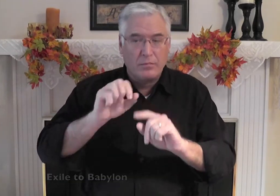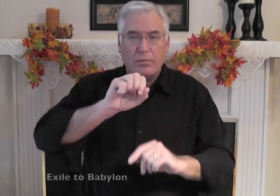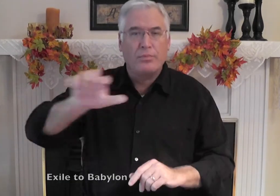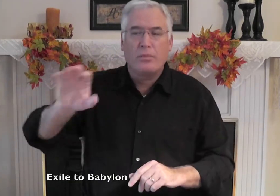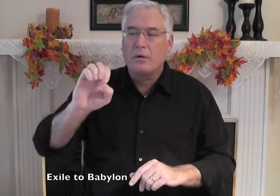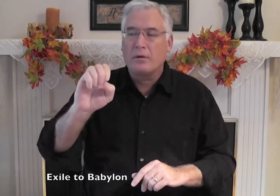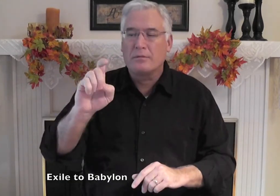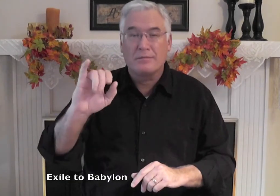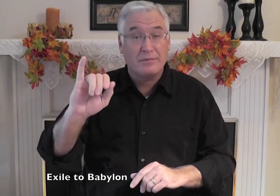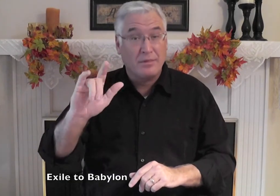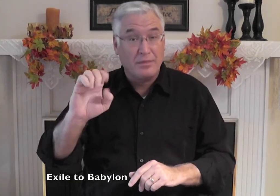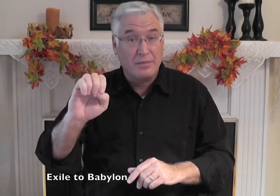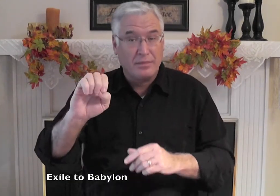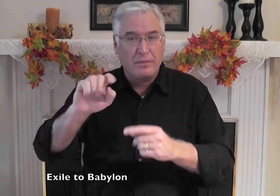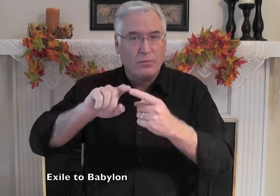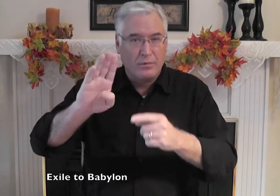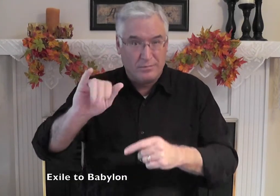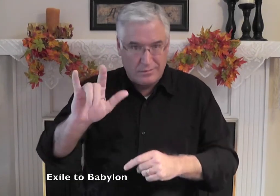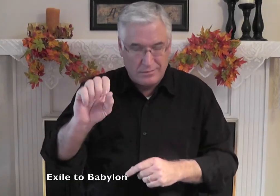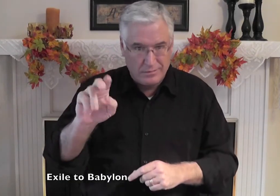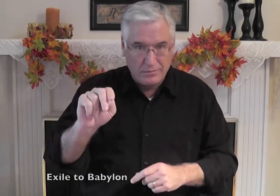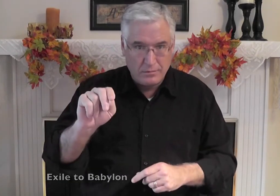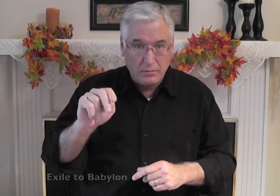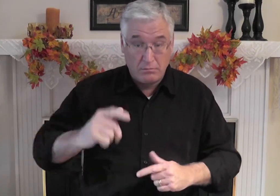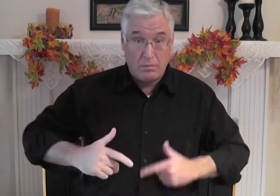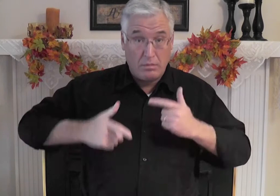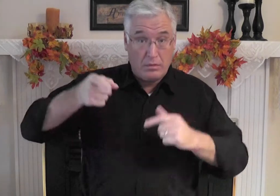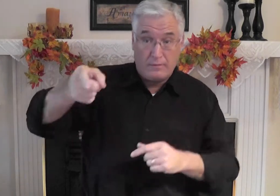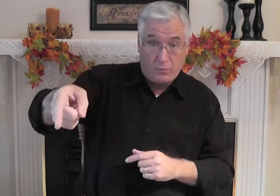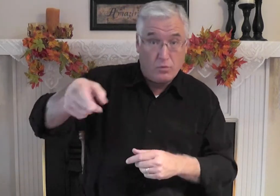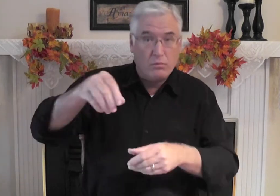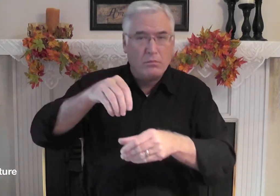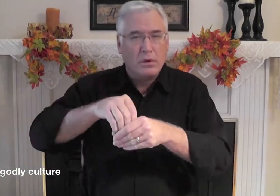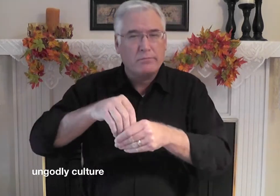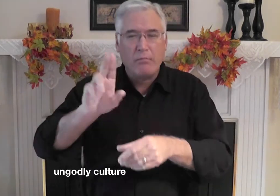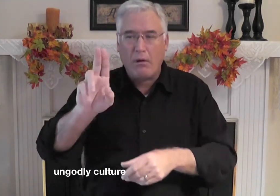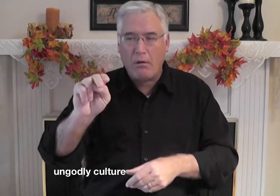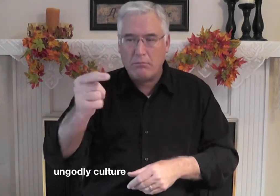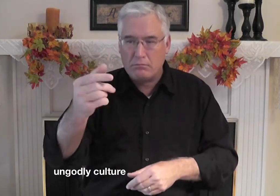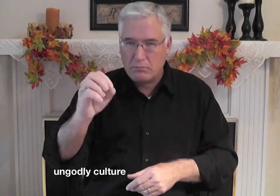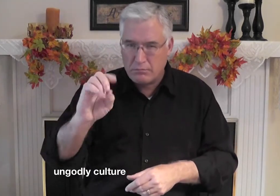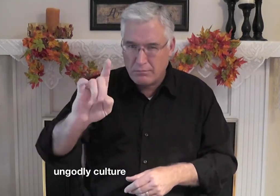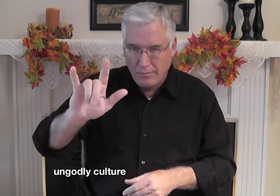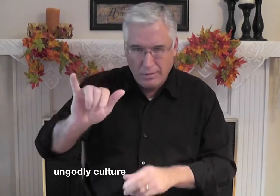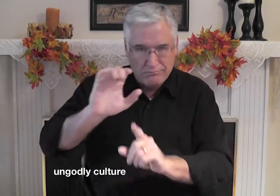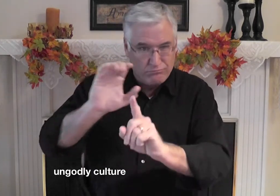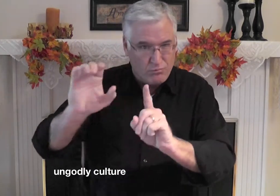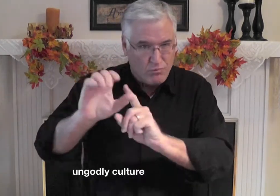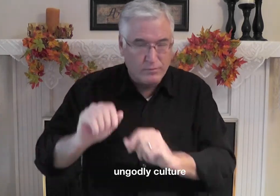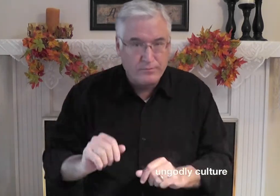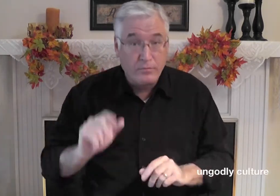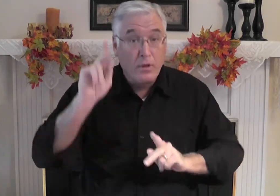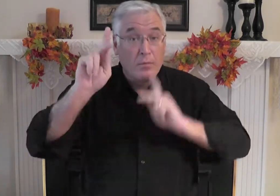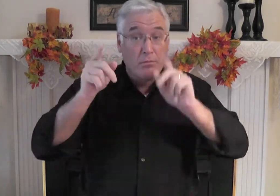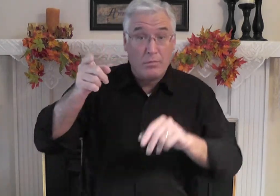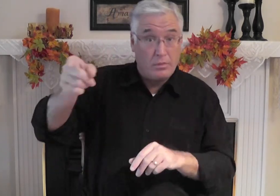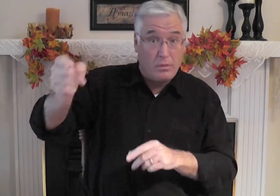prophet and his friends, they were sent away during the Babylonian exile, and they lived in an ungodly